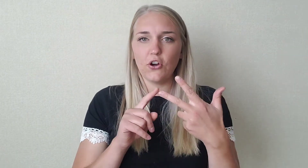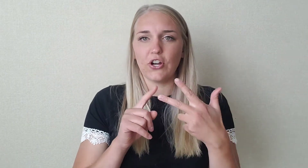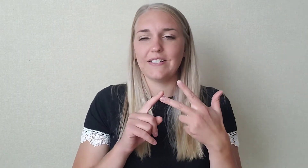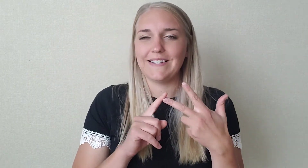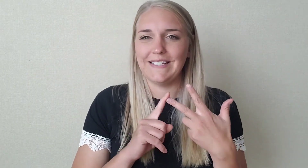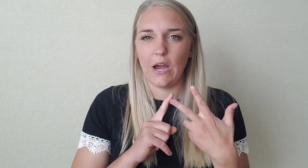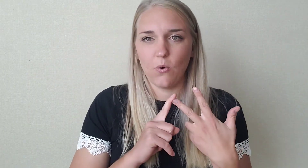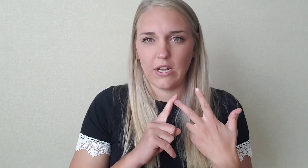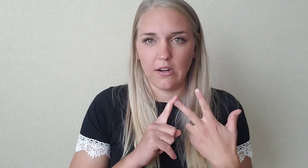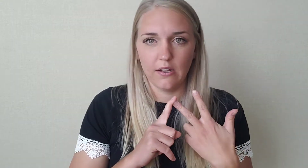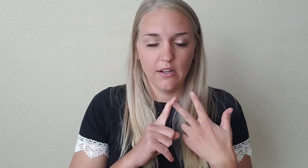third, doubting.